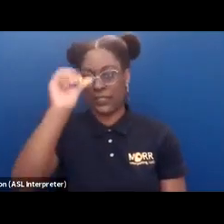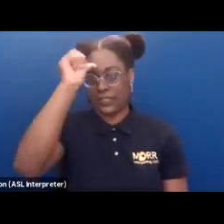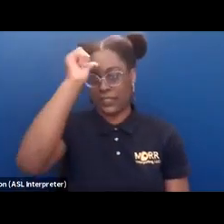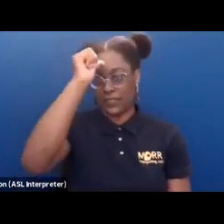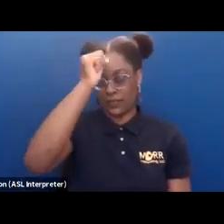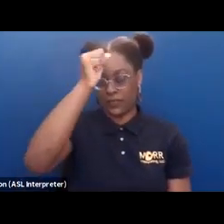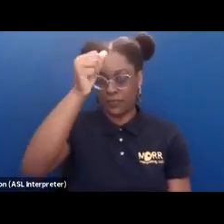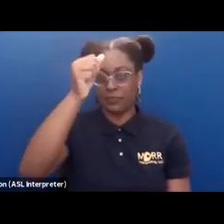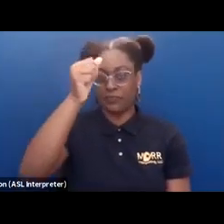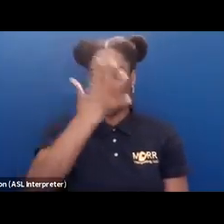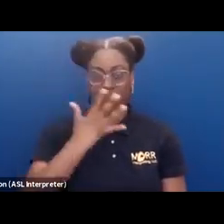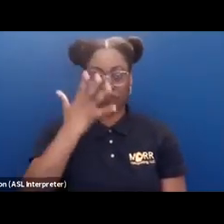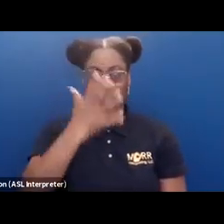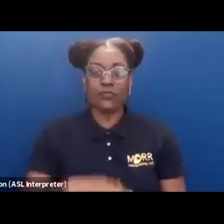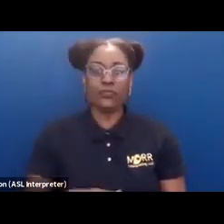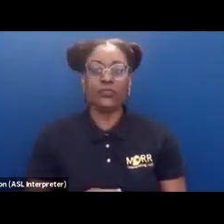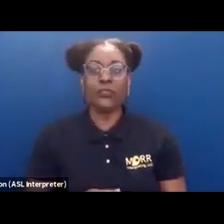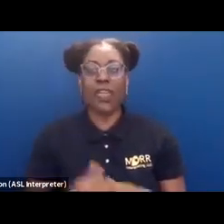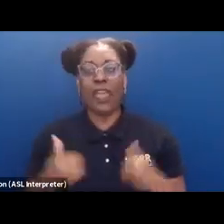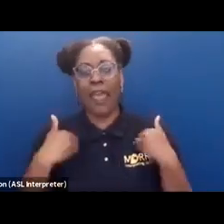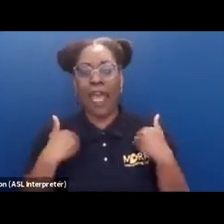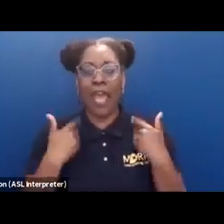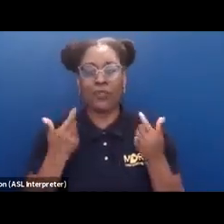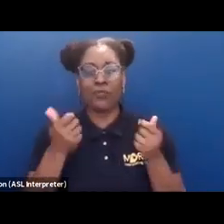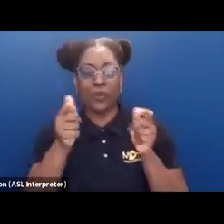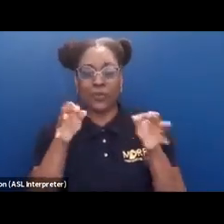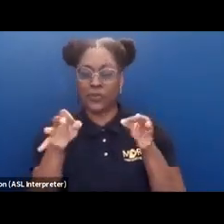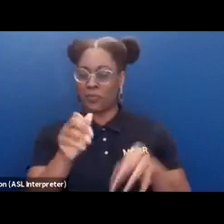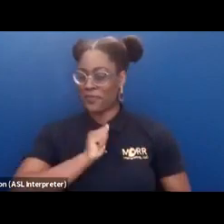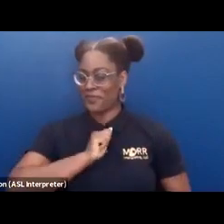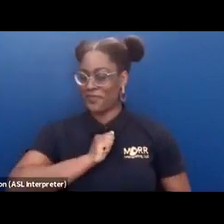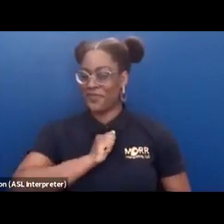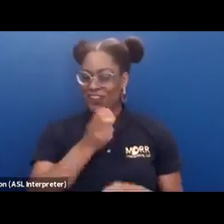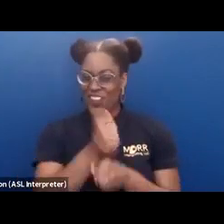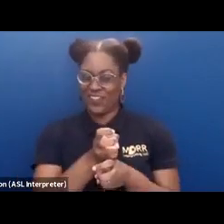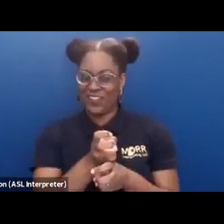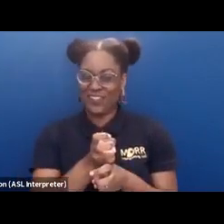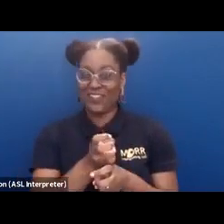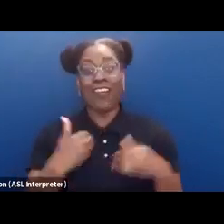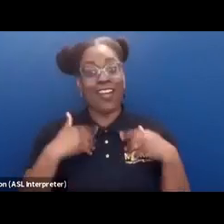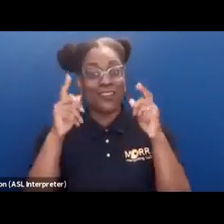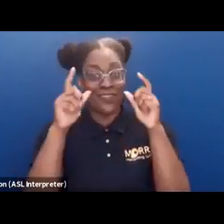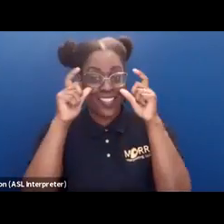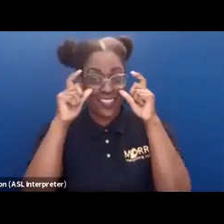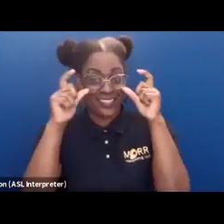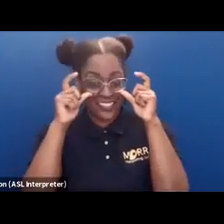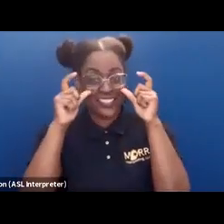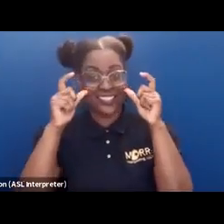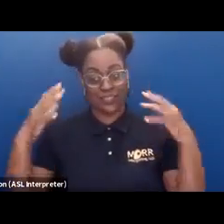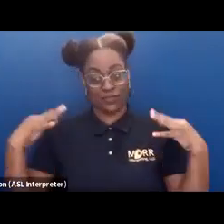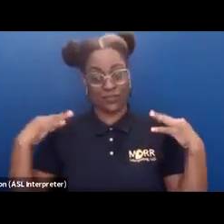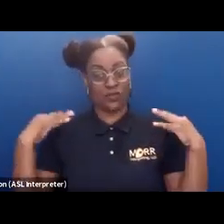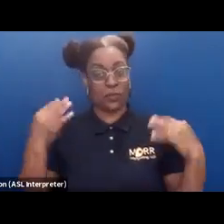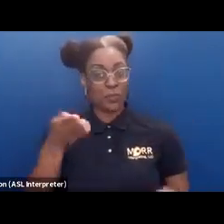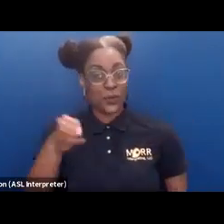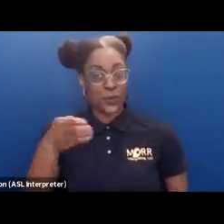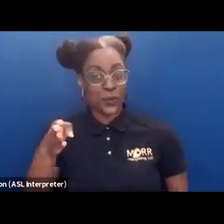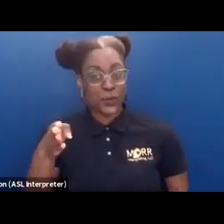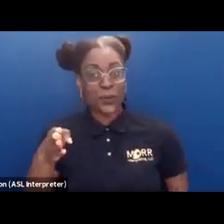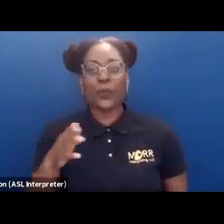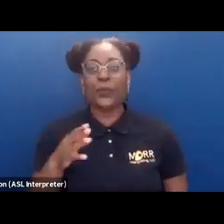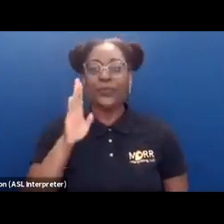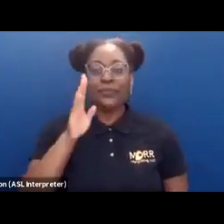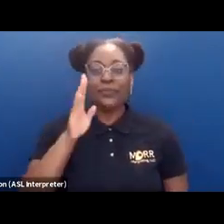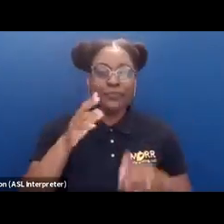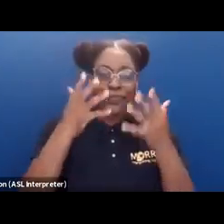I have, it's very hard to describe me, but I have glasses, I'm wearing a blue shirt, and I have shoulder length dark